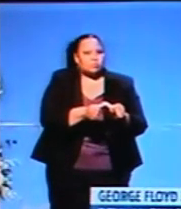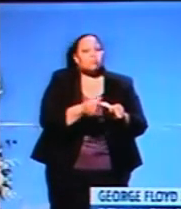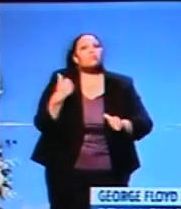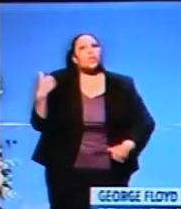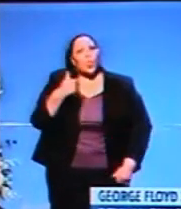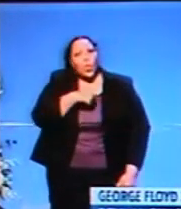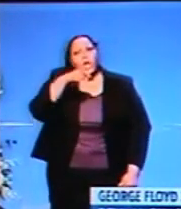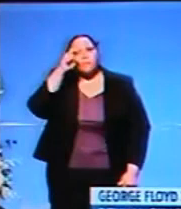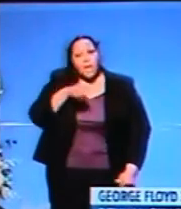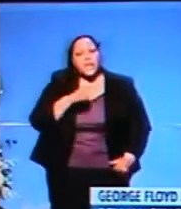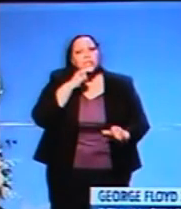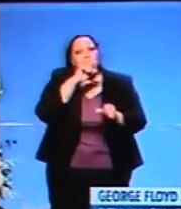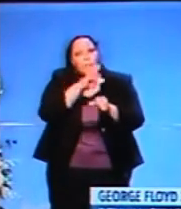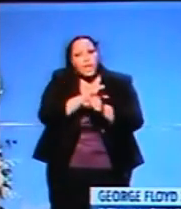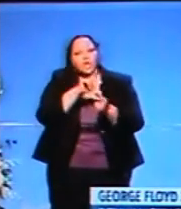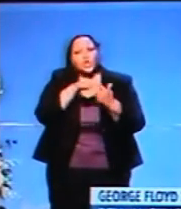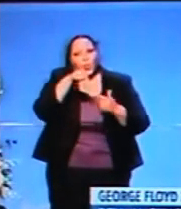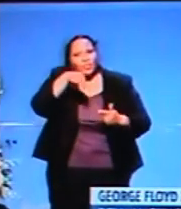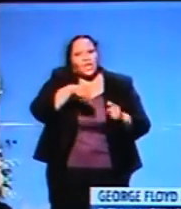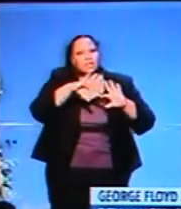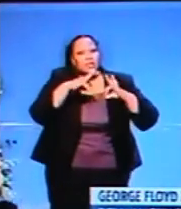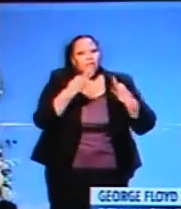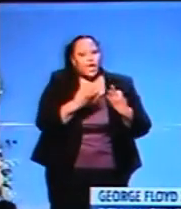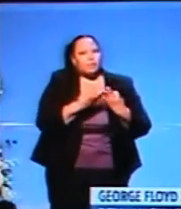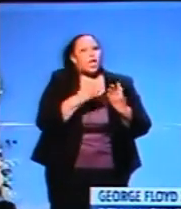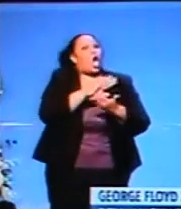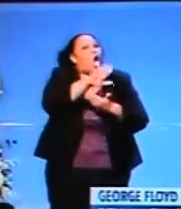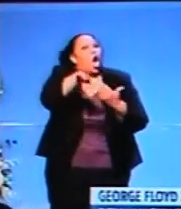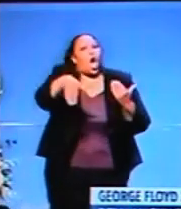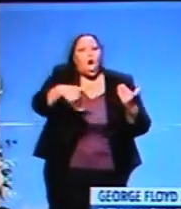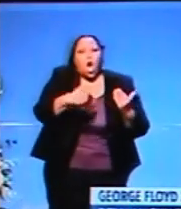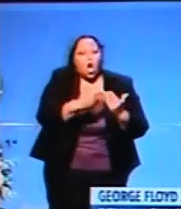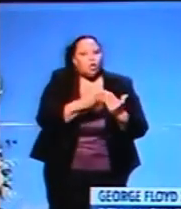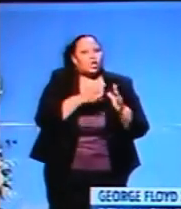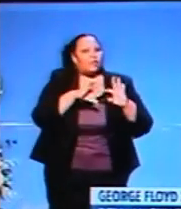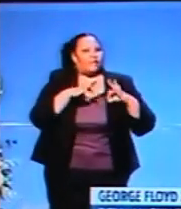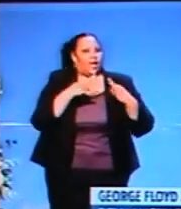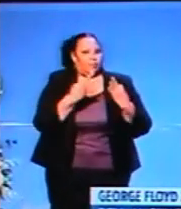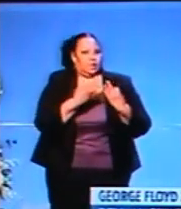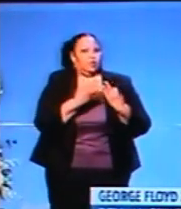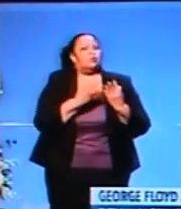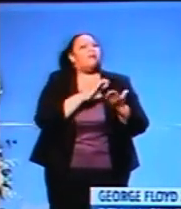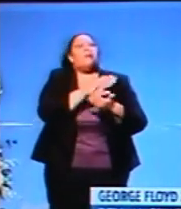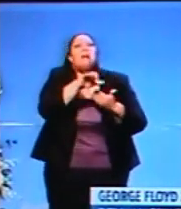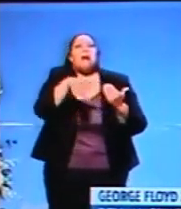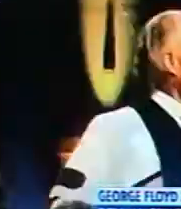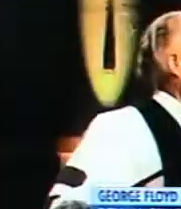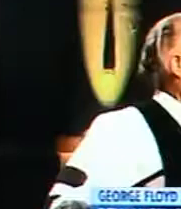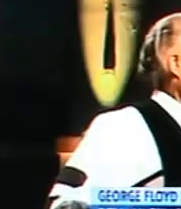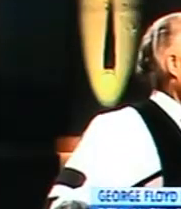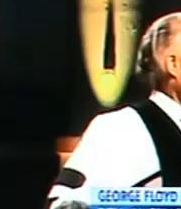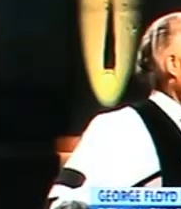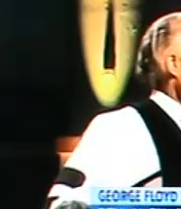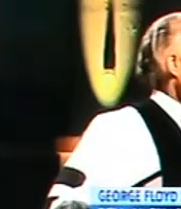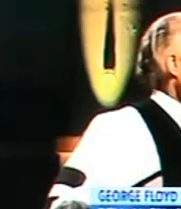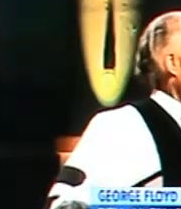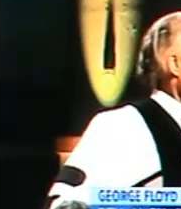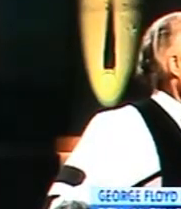We must commit to this family, all of these families, all five of his